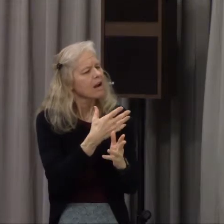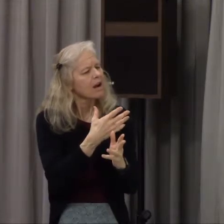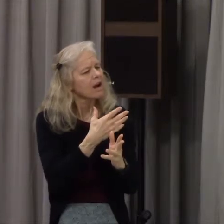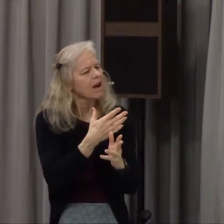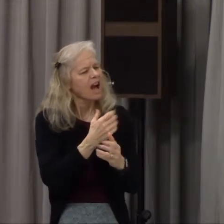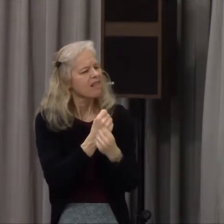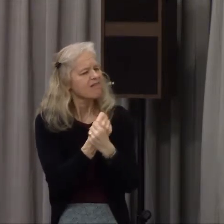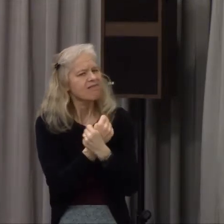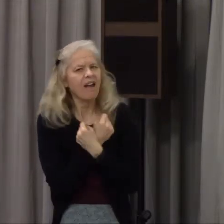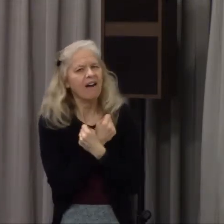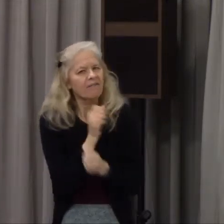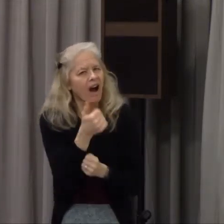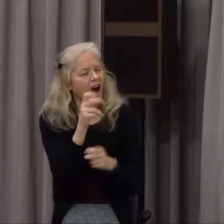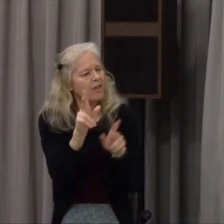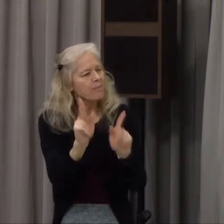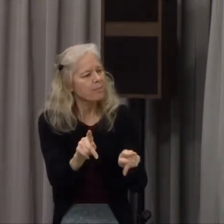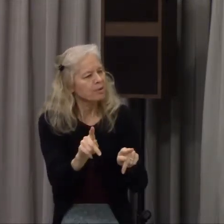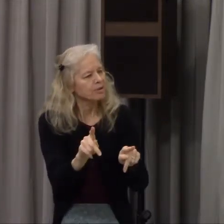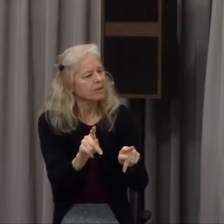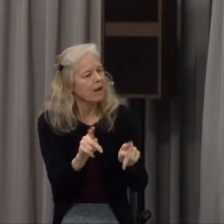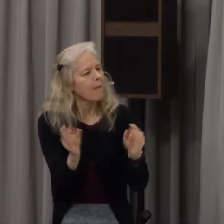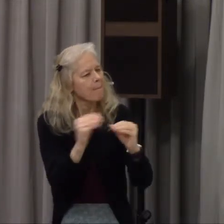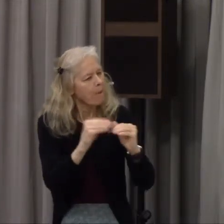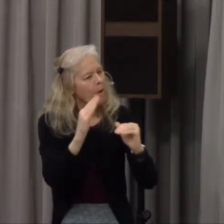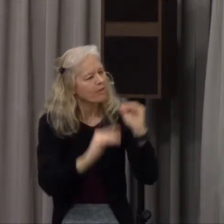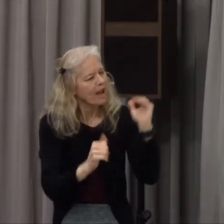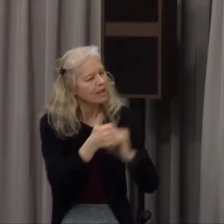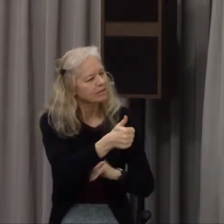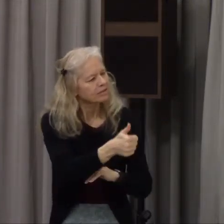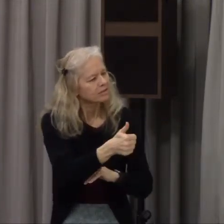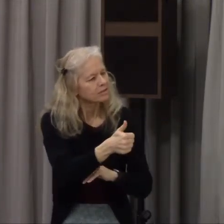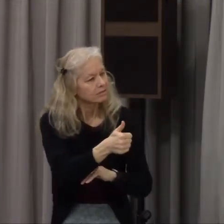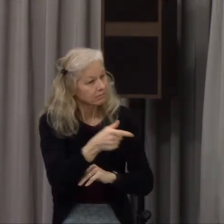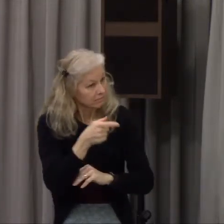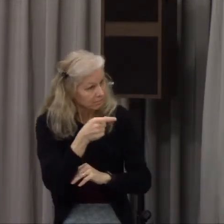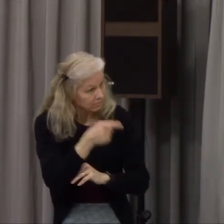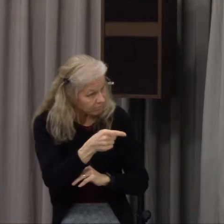And God judges them out of the very books that they wanted to be judged by. That's right.